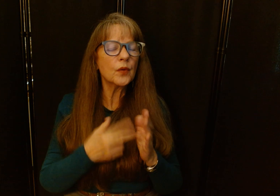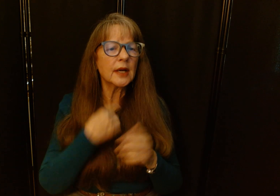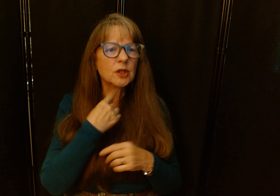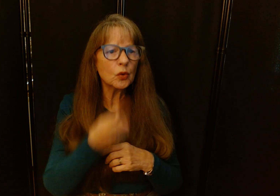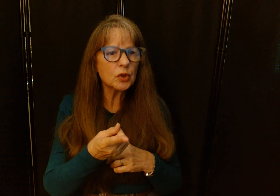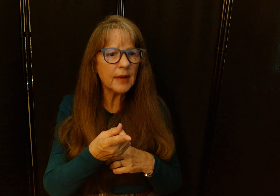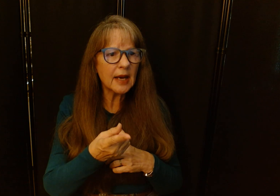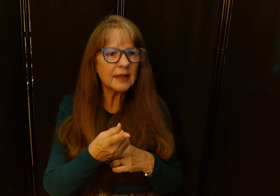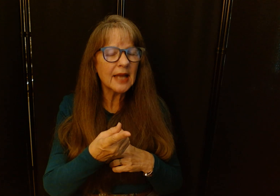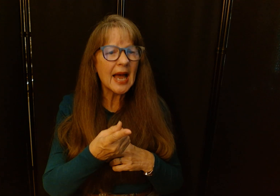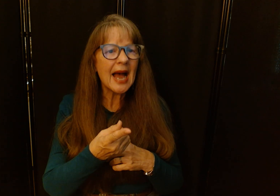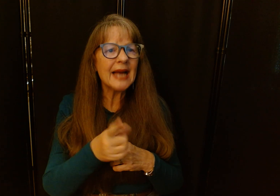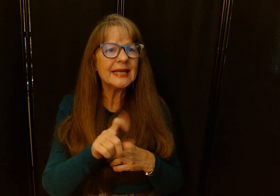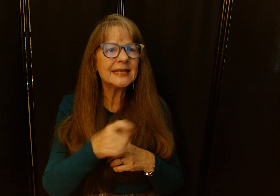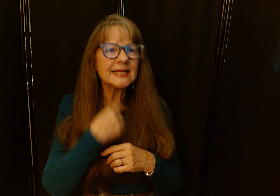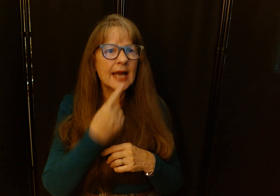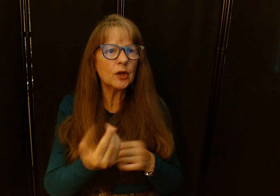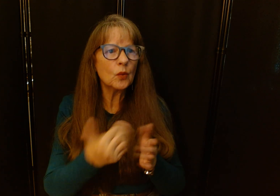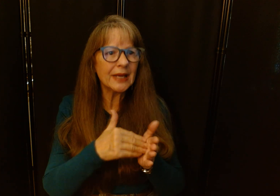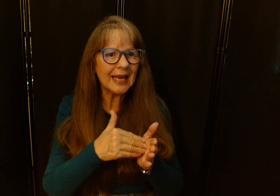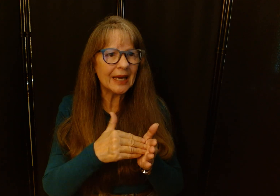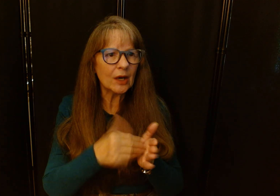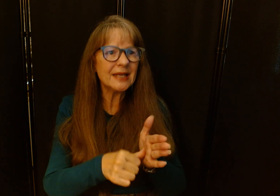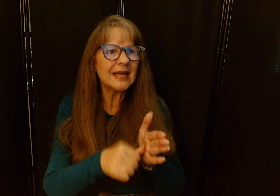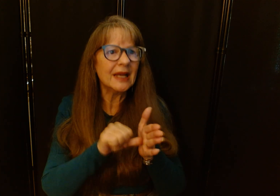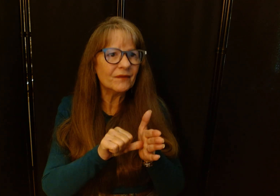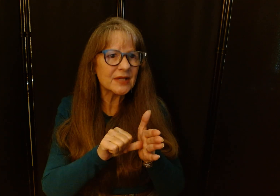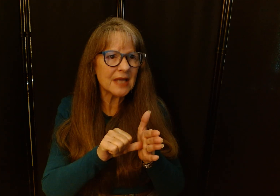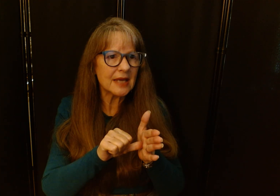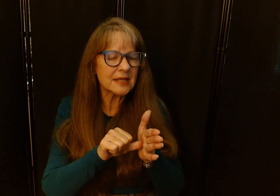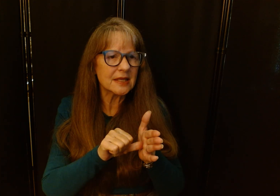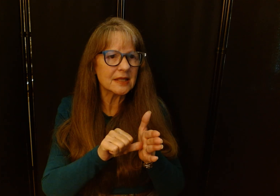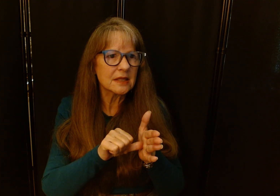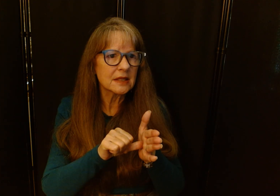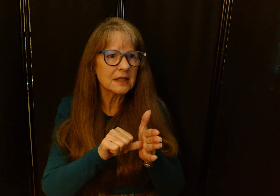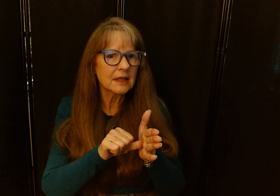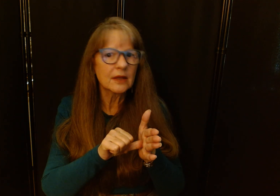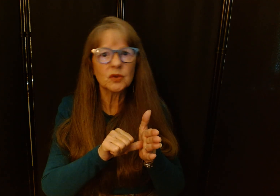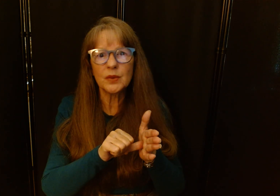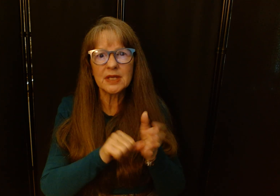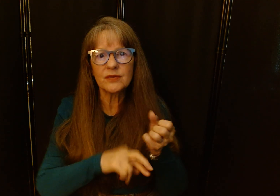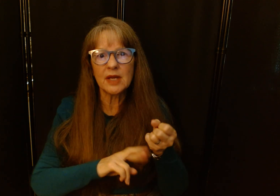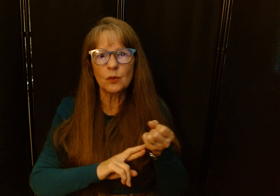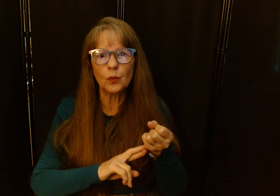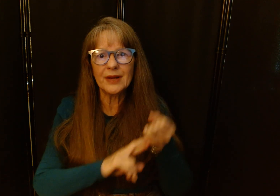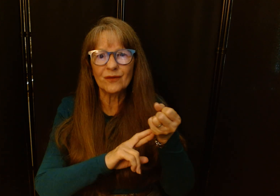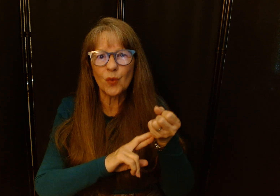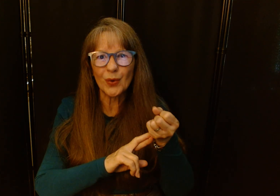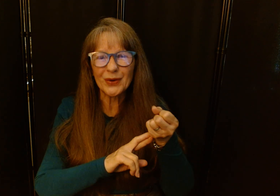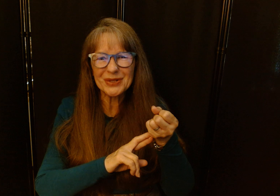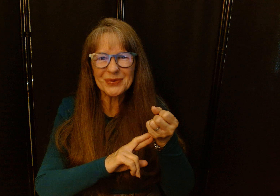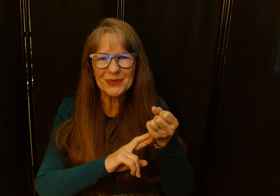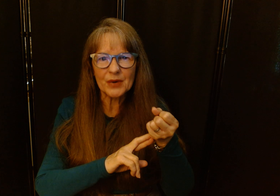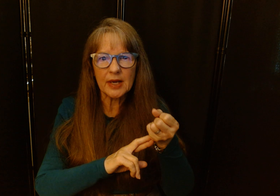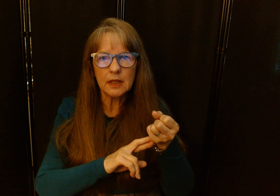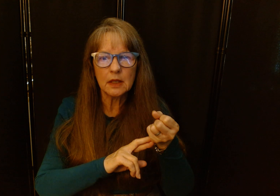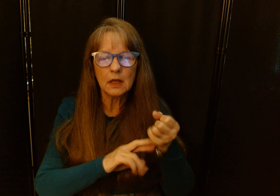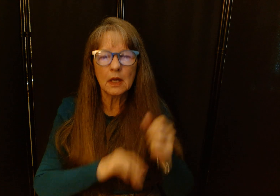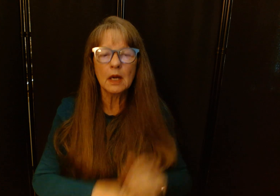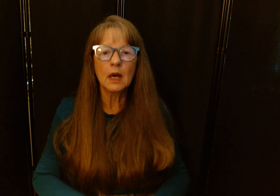told you about, I need to tell you again. I need to emphasize it. So instead of saying reinforce, right?